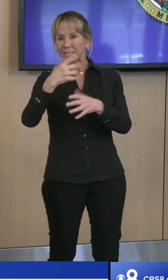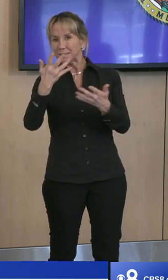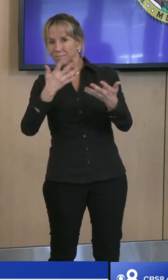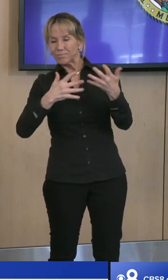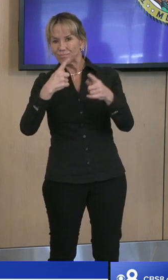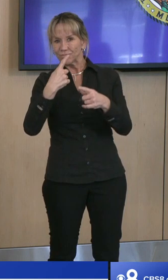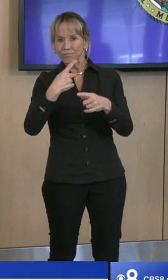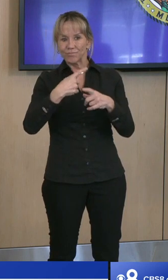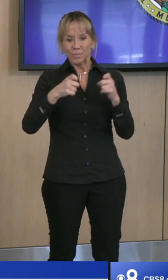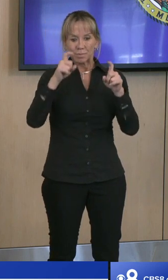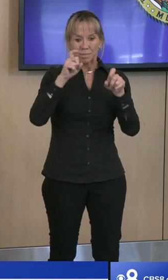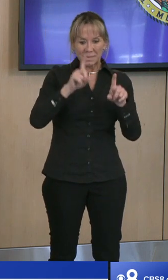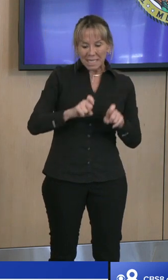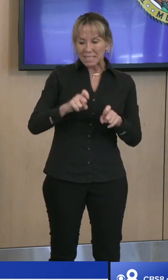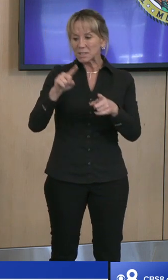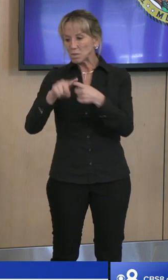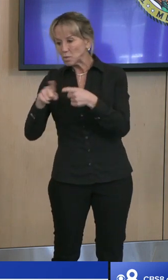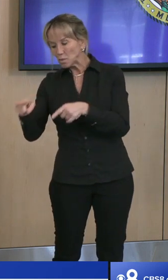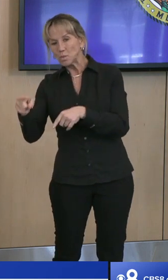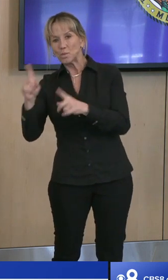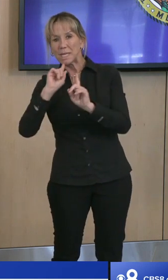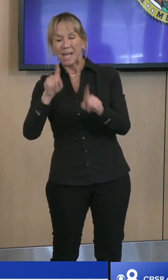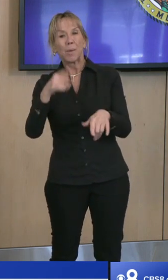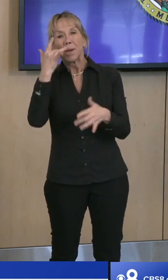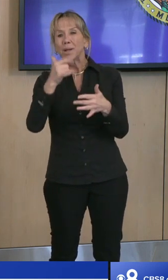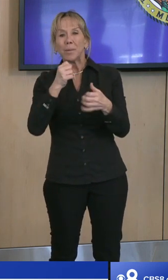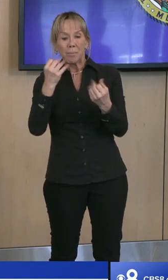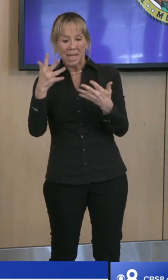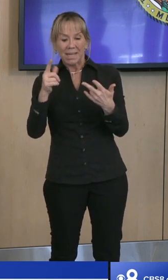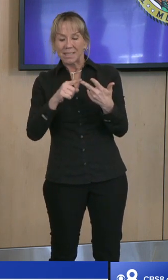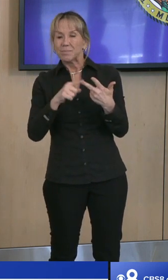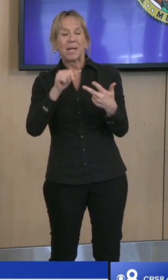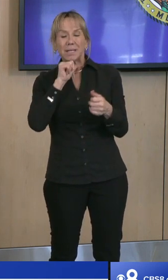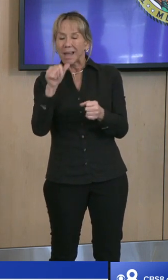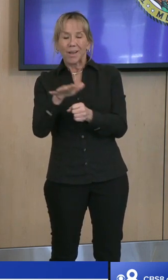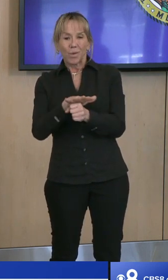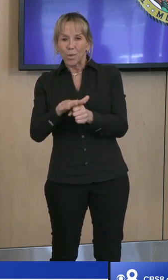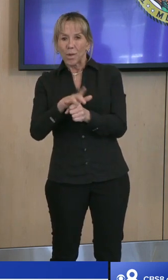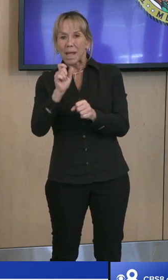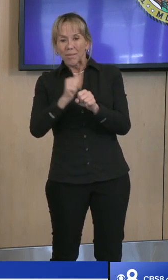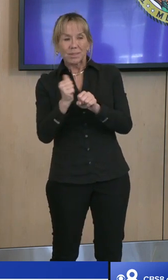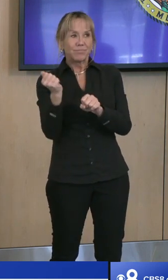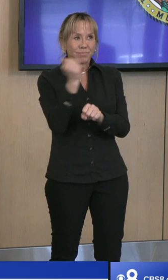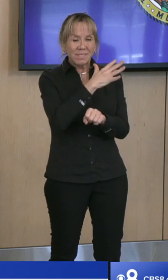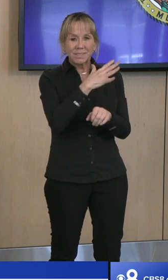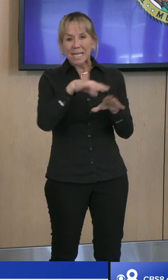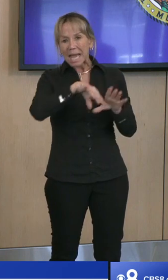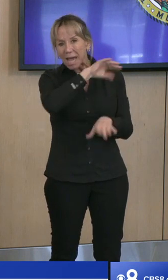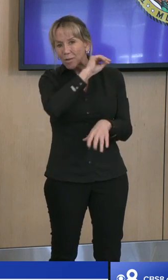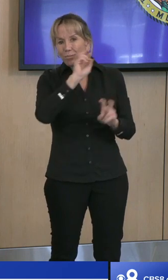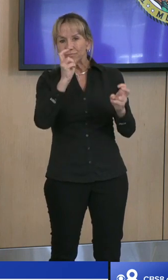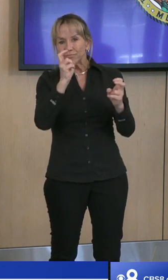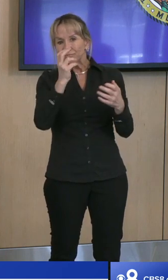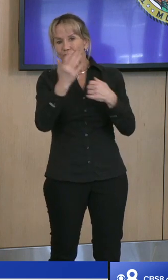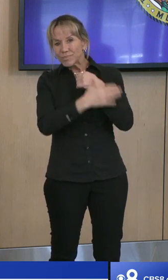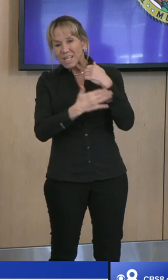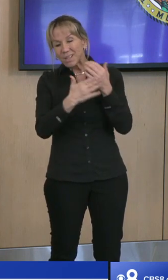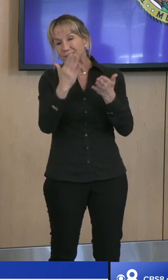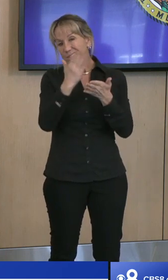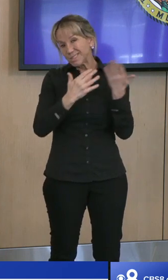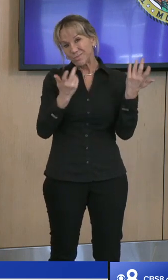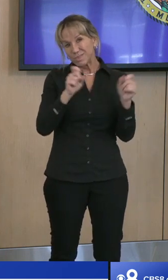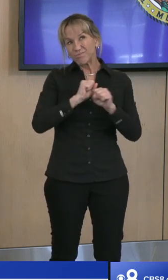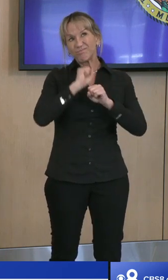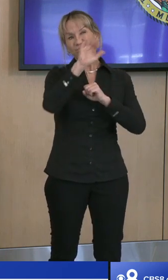many of them are not located locally. They have to send them out of the county and actually even the state. So that is the local